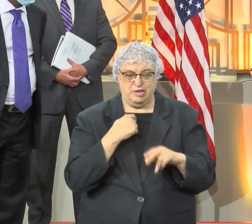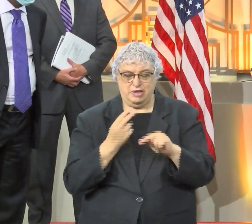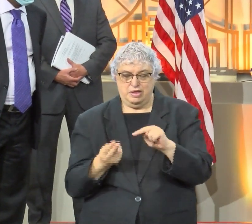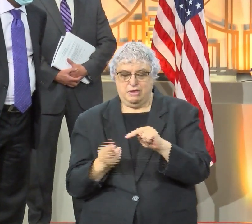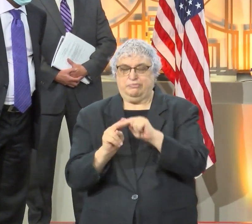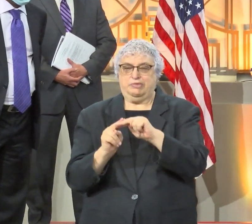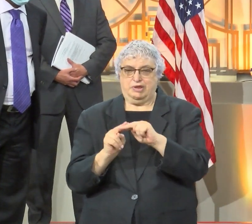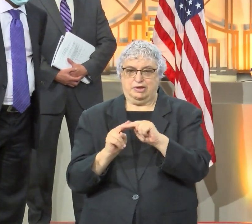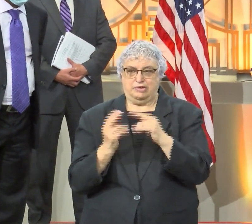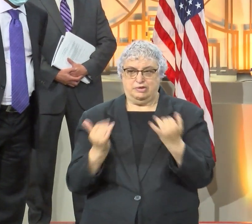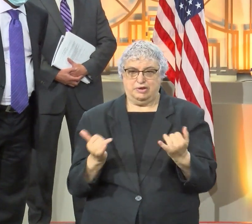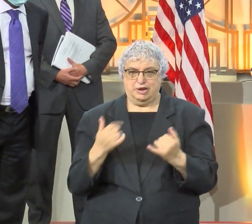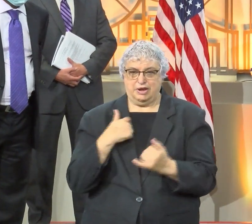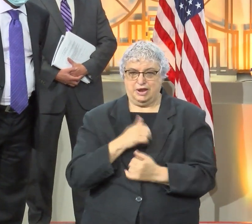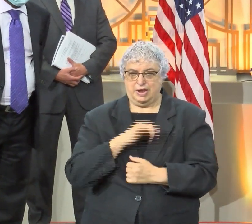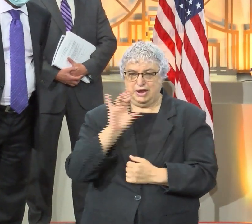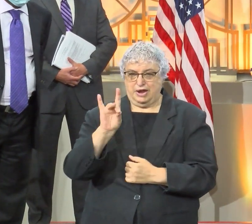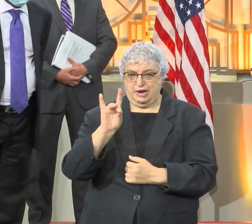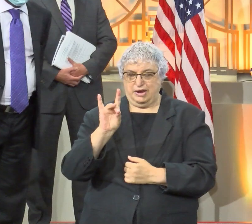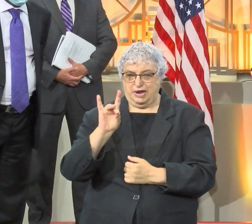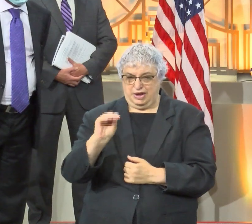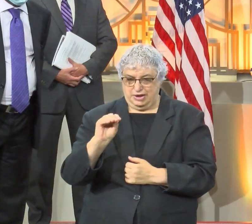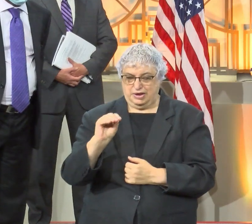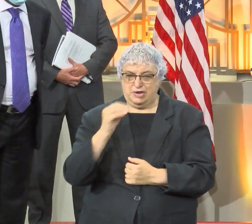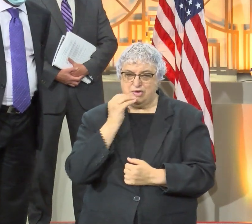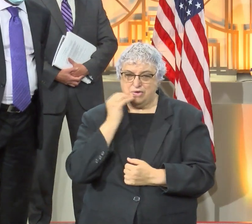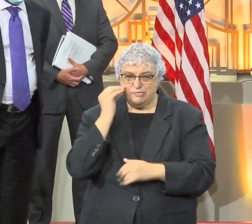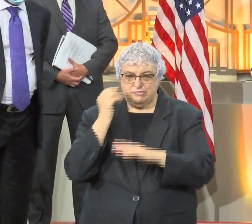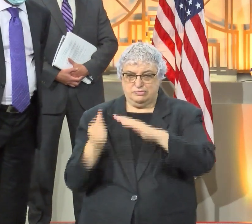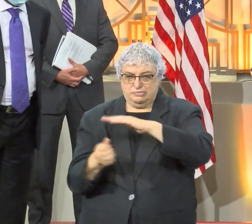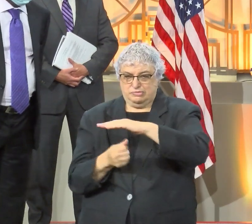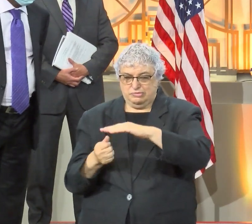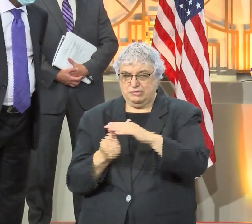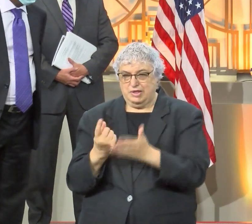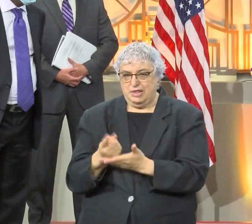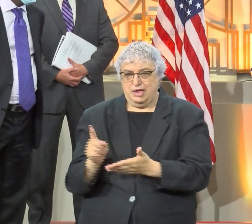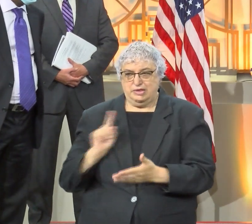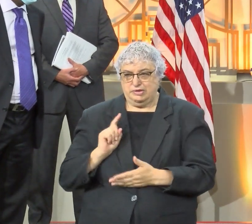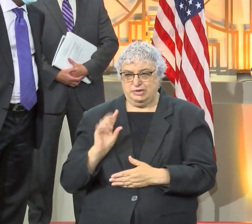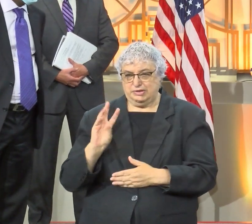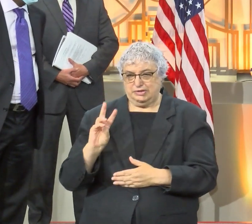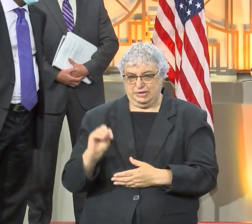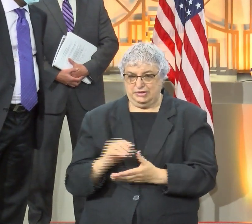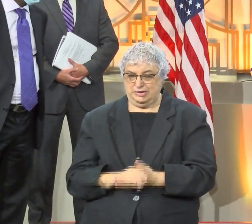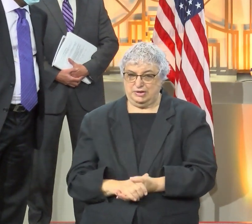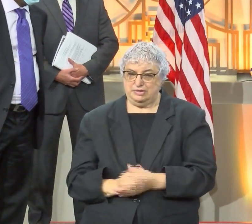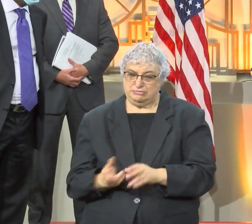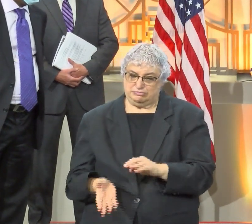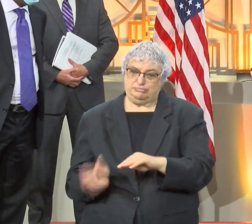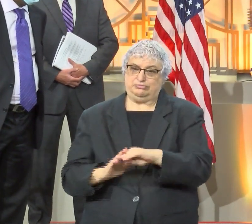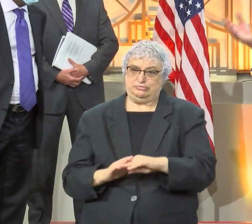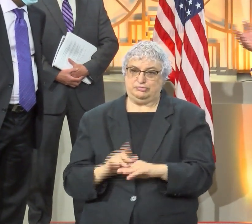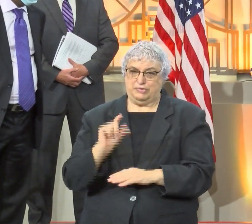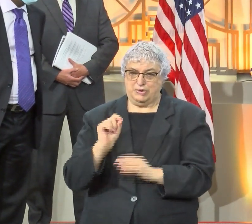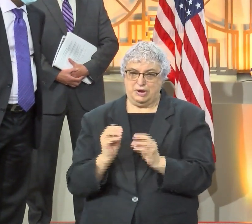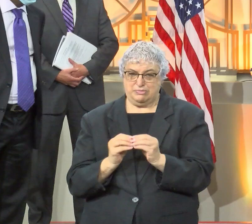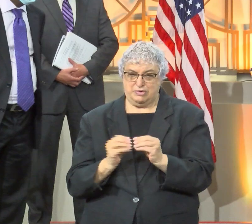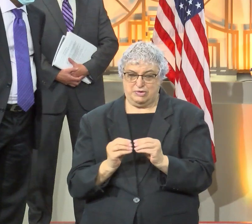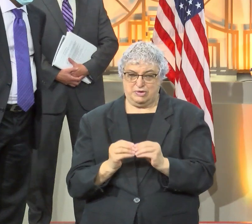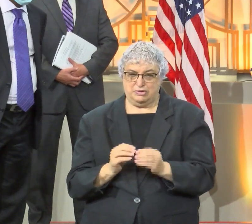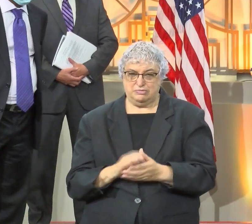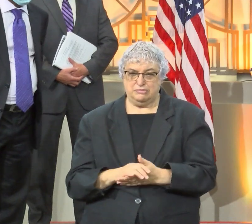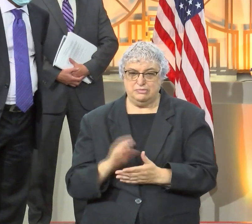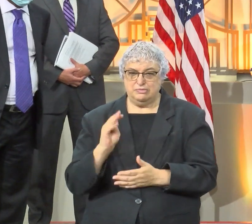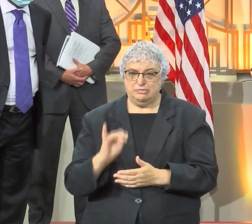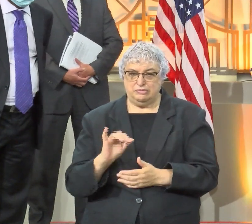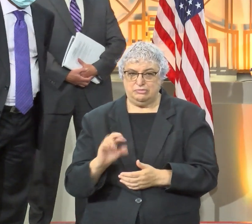uptick. Today we're at 80 firefighters in quarantine. A week ago we were at 60. So again, I want to encourage, as the mayor has been